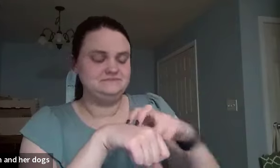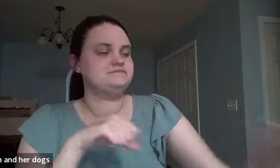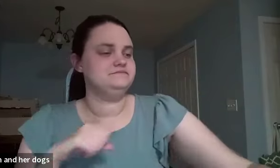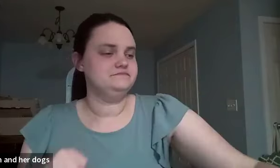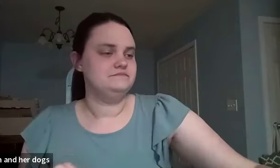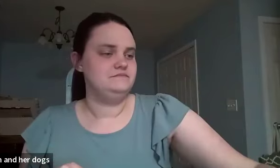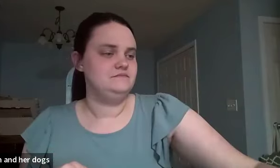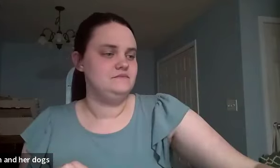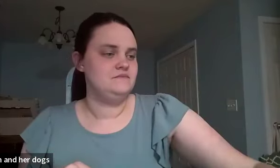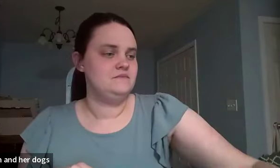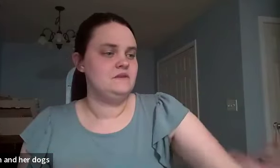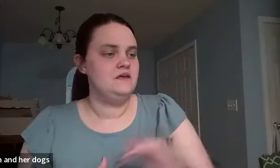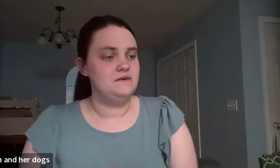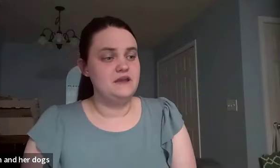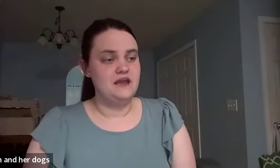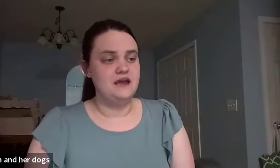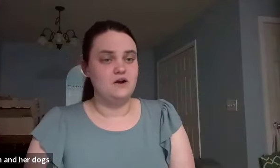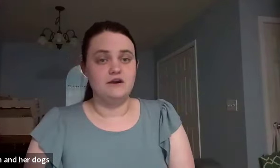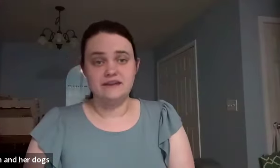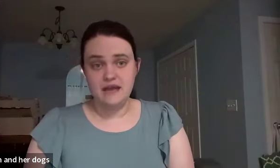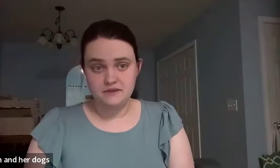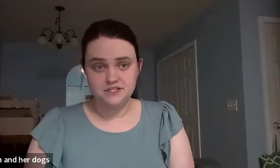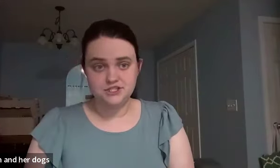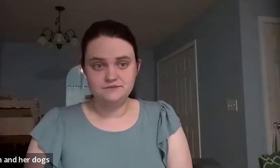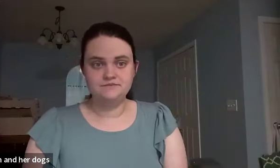Then we had our cabbage